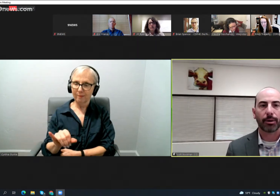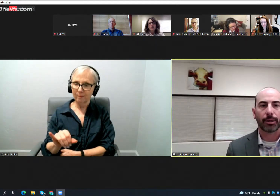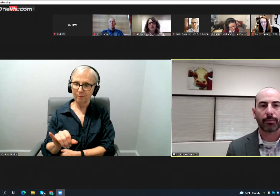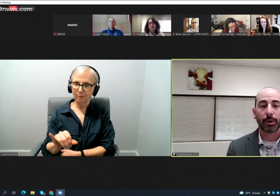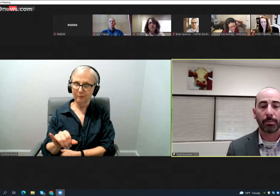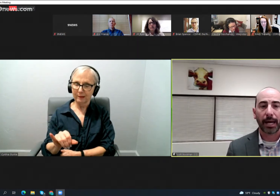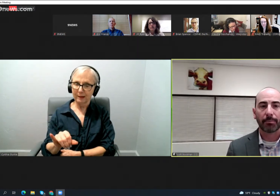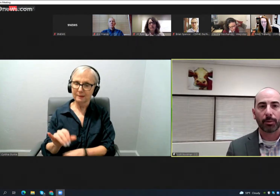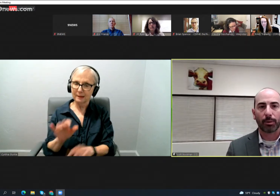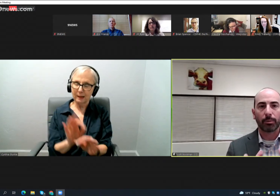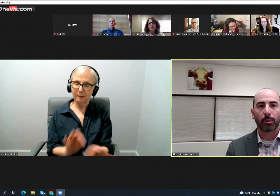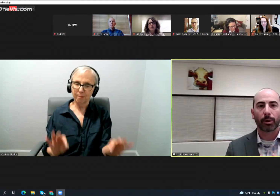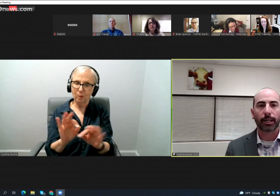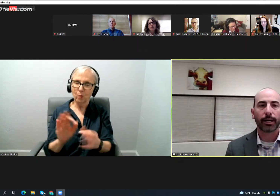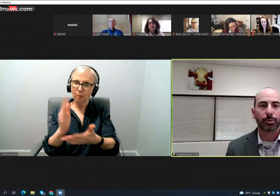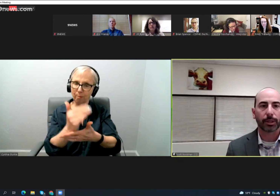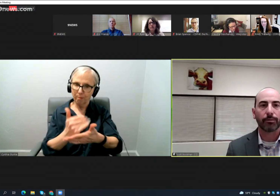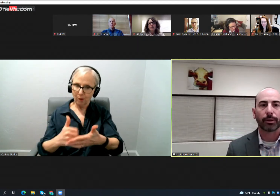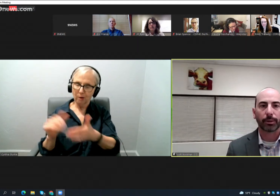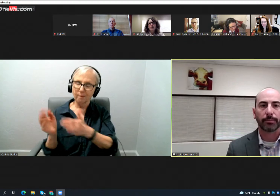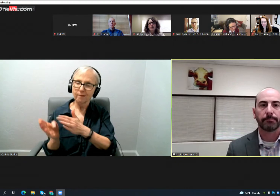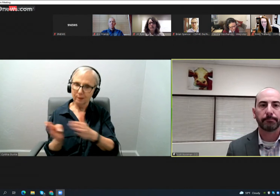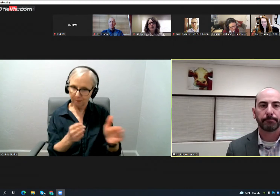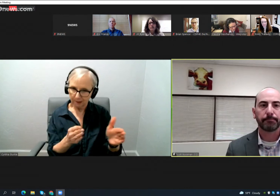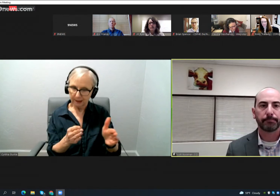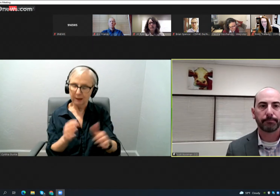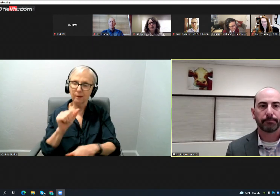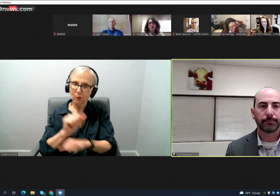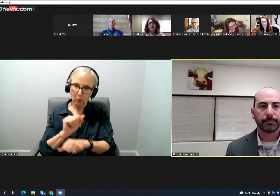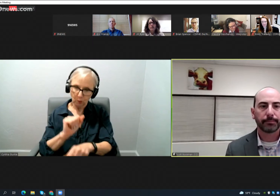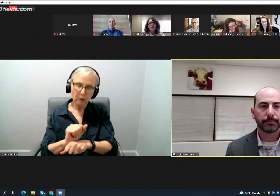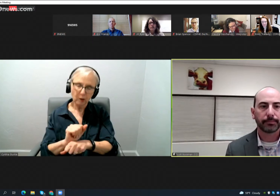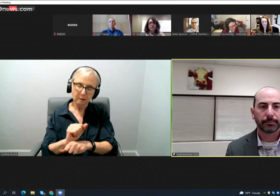key component of that roadmap and what we'll be working on as we go forward.